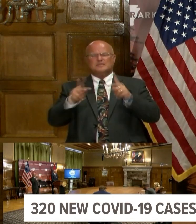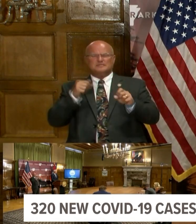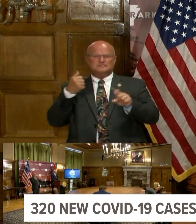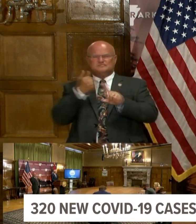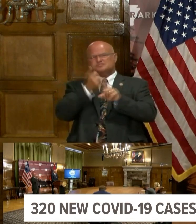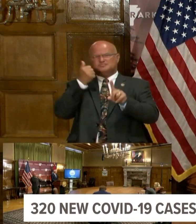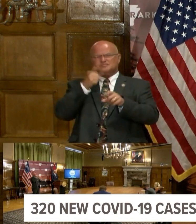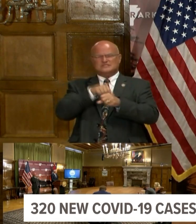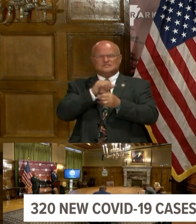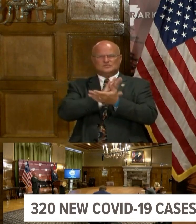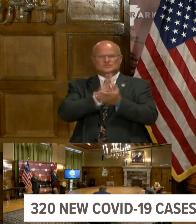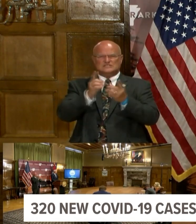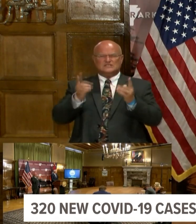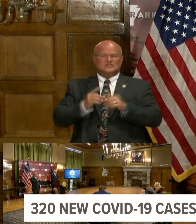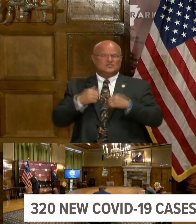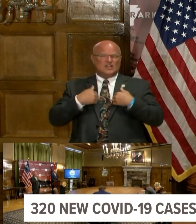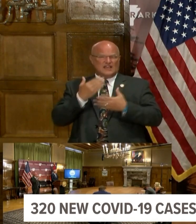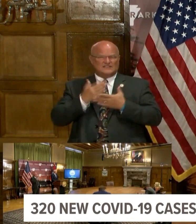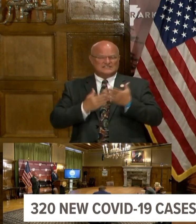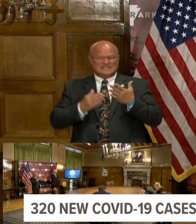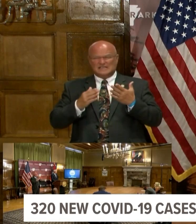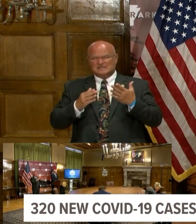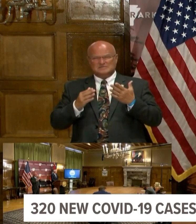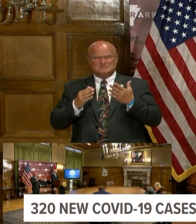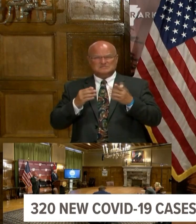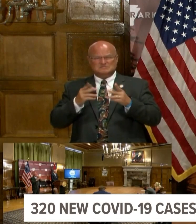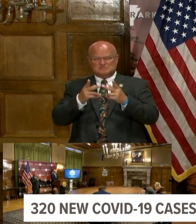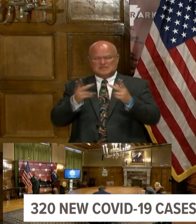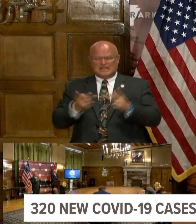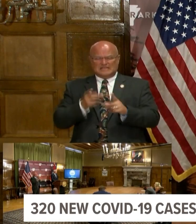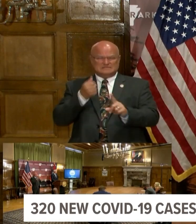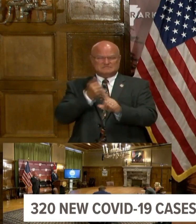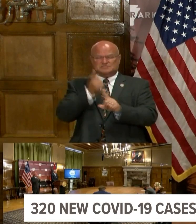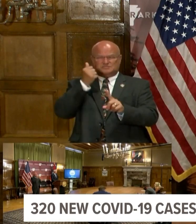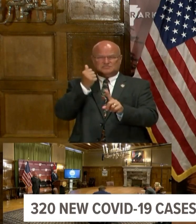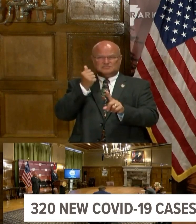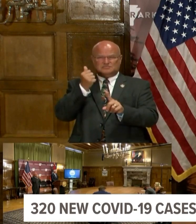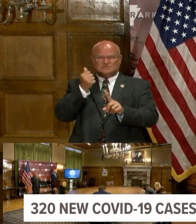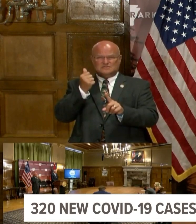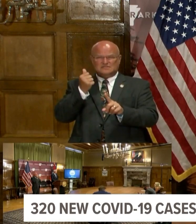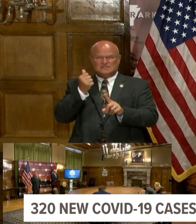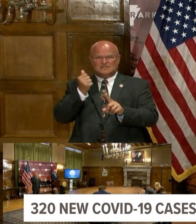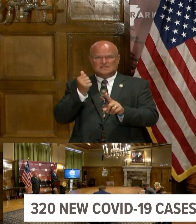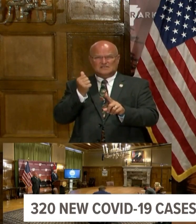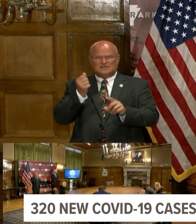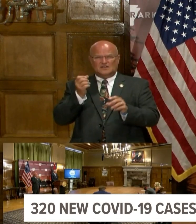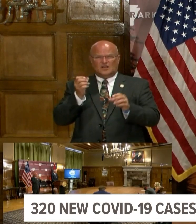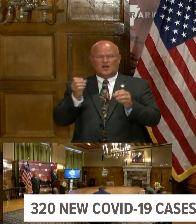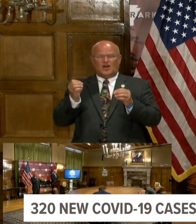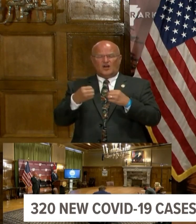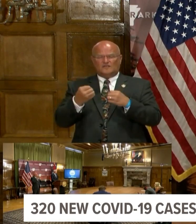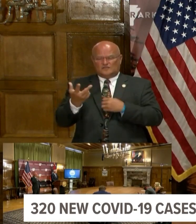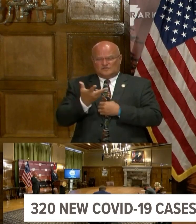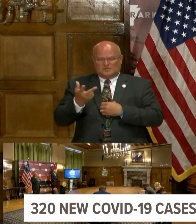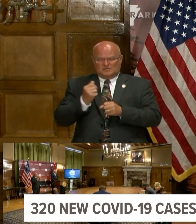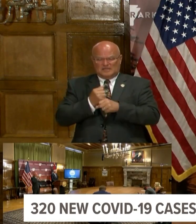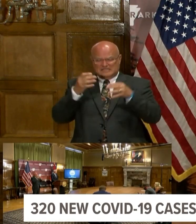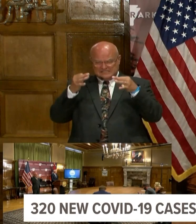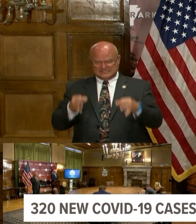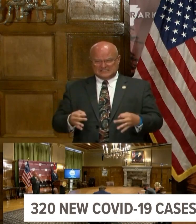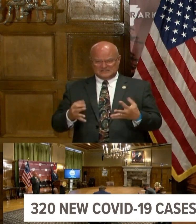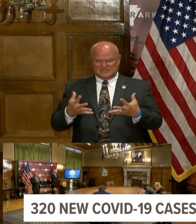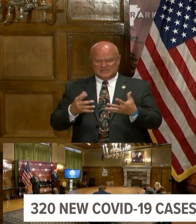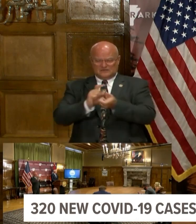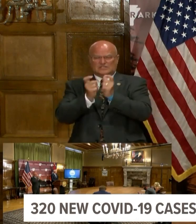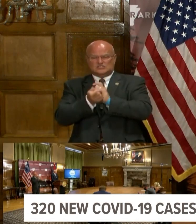COVID within school districts, but do you have some type of tipping point or alarming point where you're going to be in an office with like 3 people making decisions thinking, okay, we